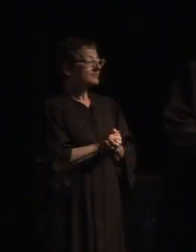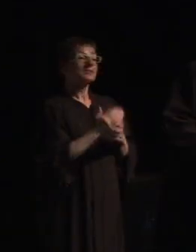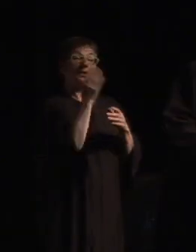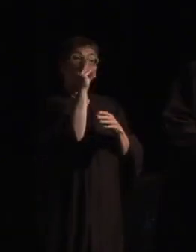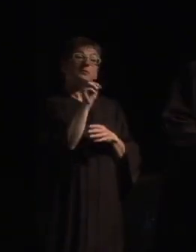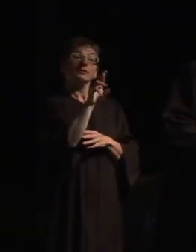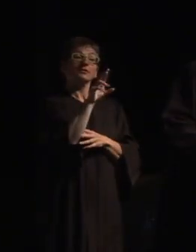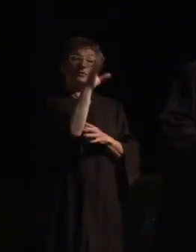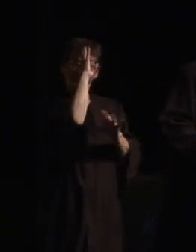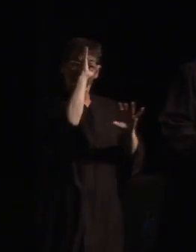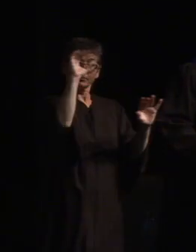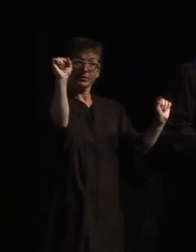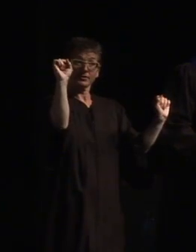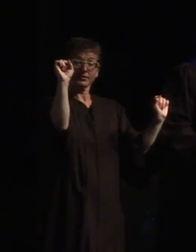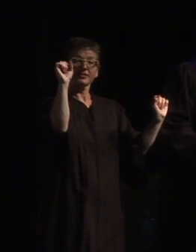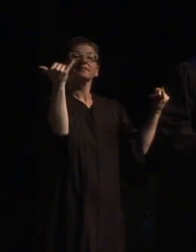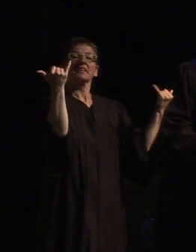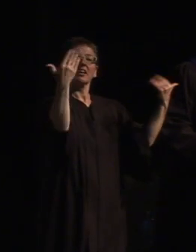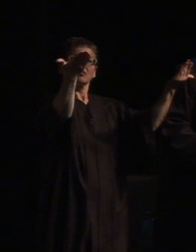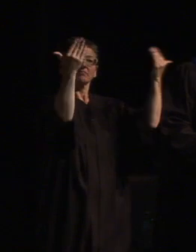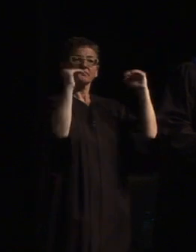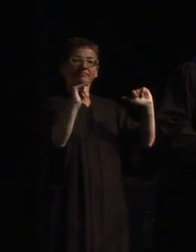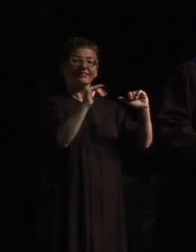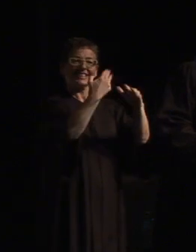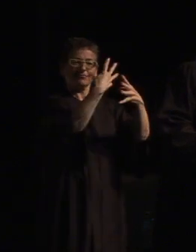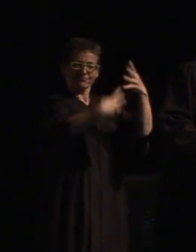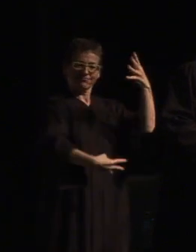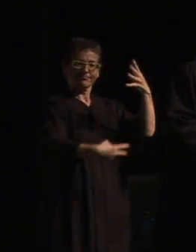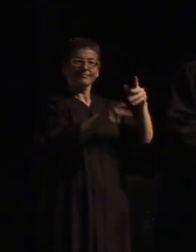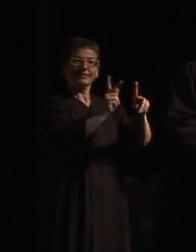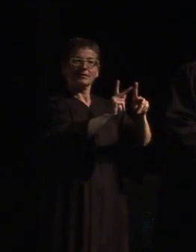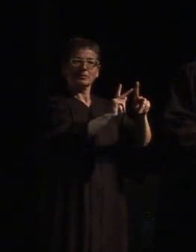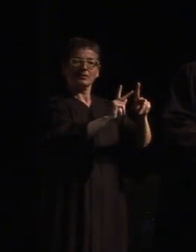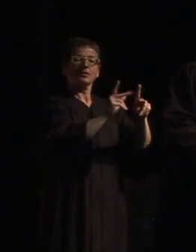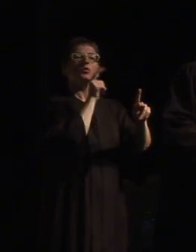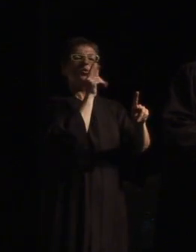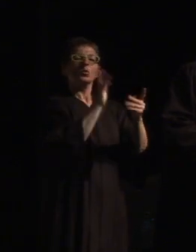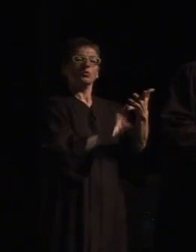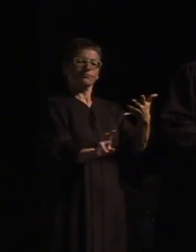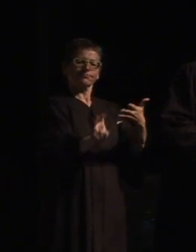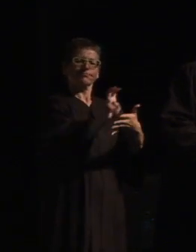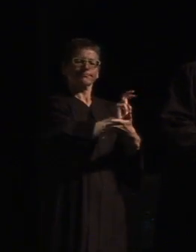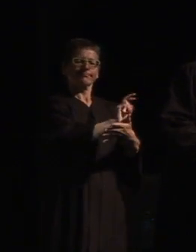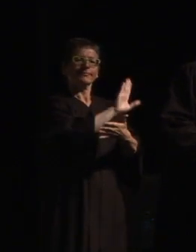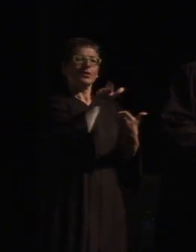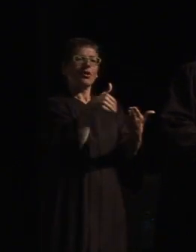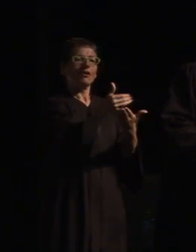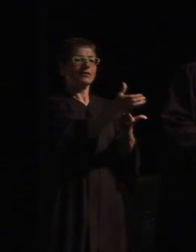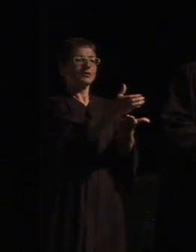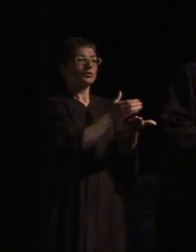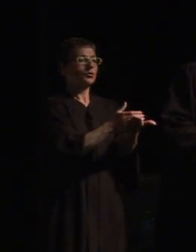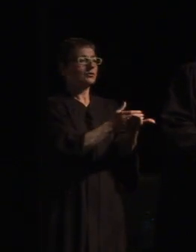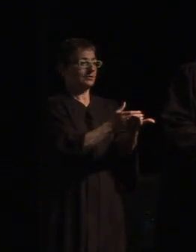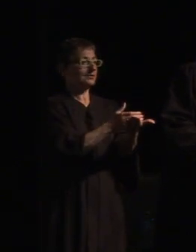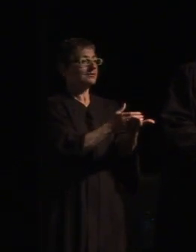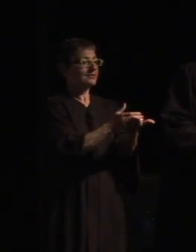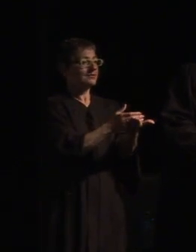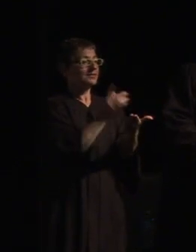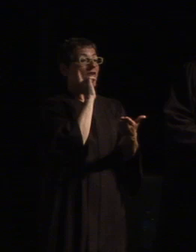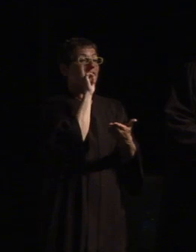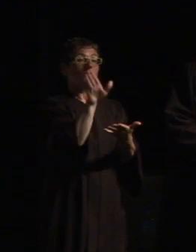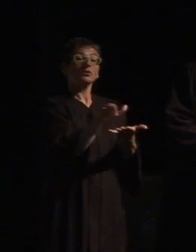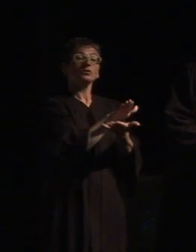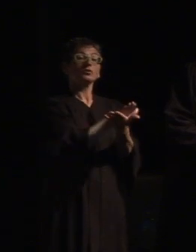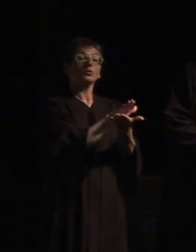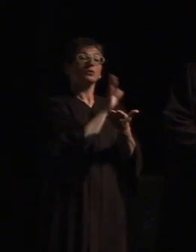Mr. President, I present to you the following candidates who have completed all the requirements for credentials in the